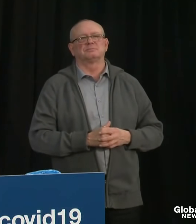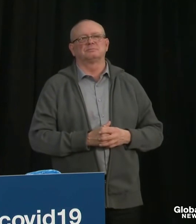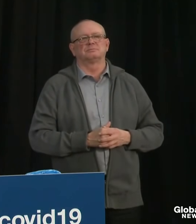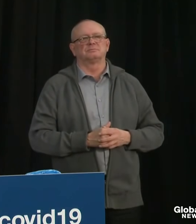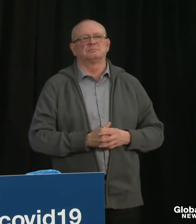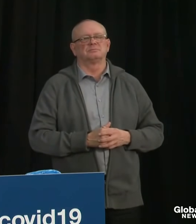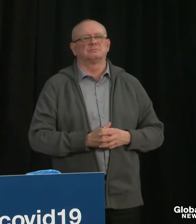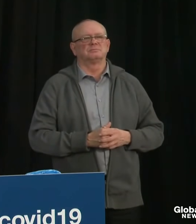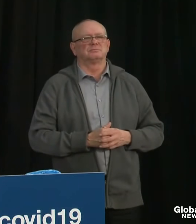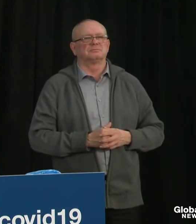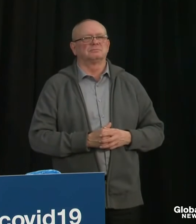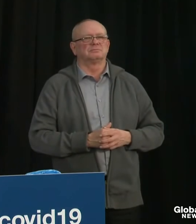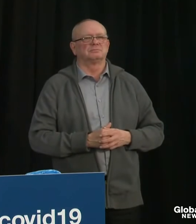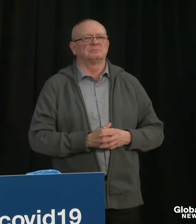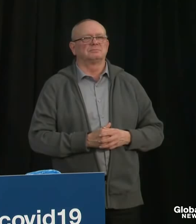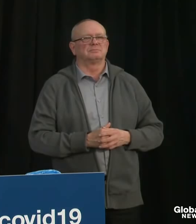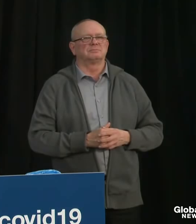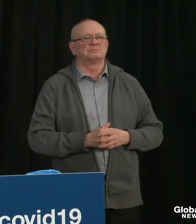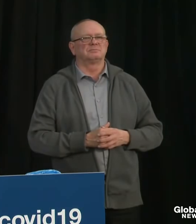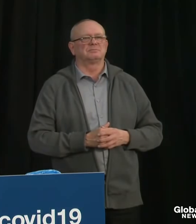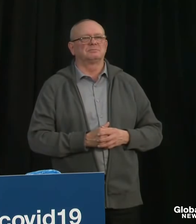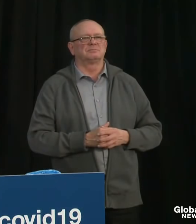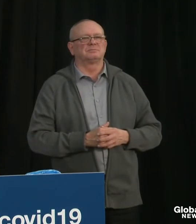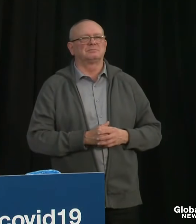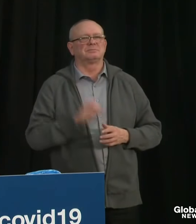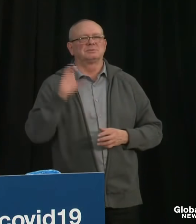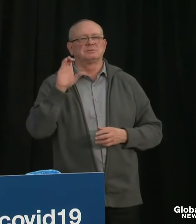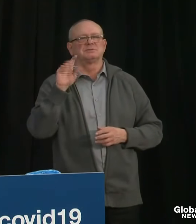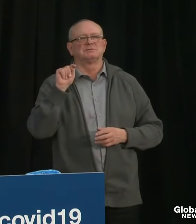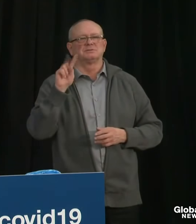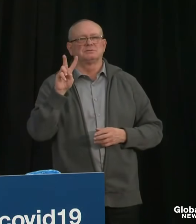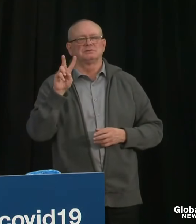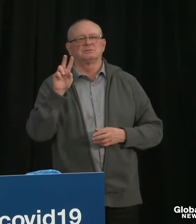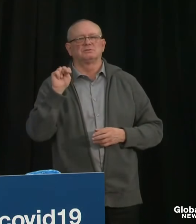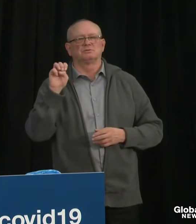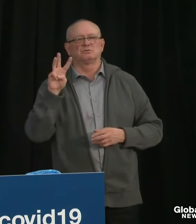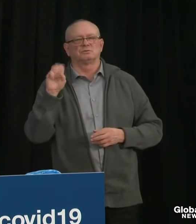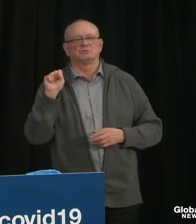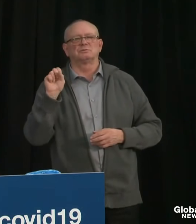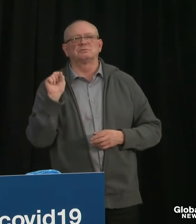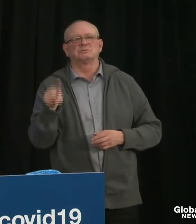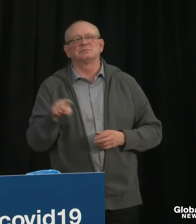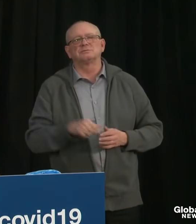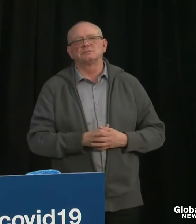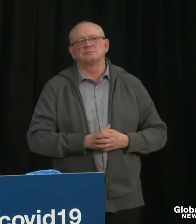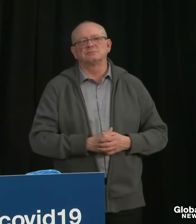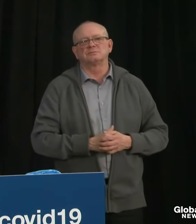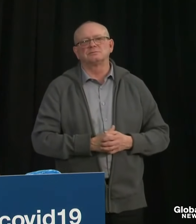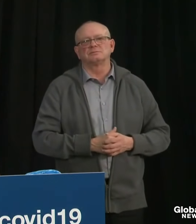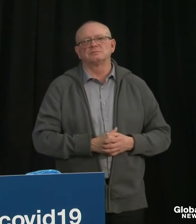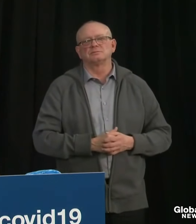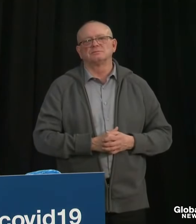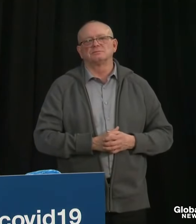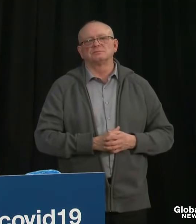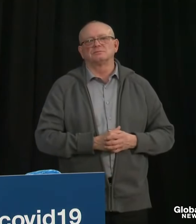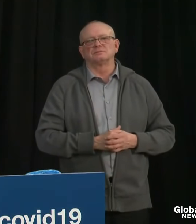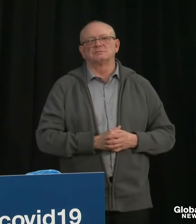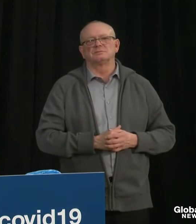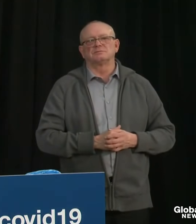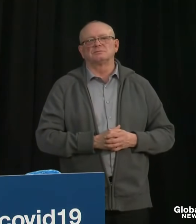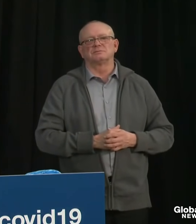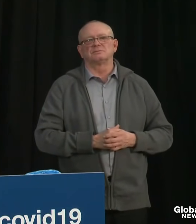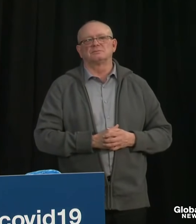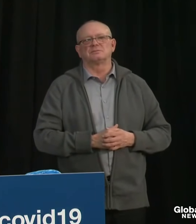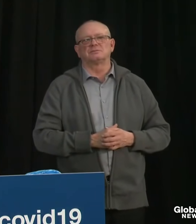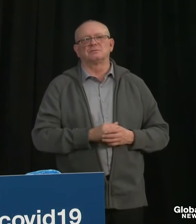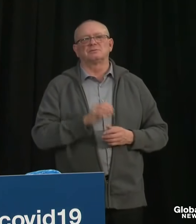Next is Bill Fortier with CTV News. Go ahead, Bill. Hi, Dr. Hinshaw. The Oilers have said they're